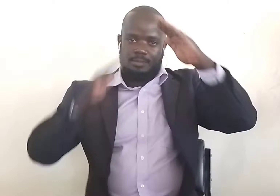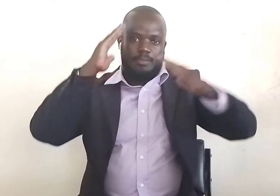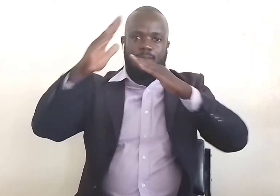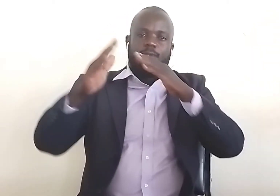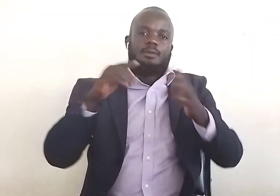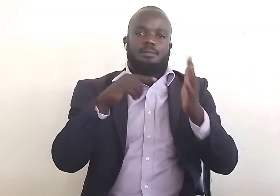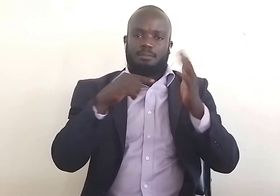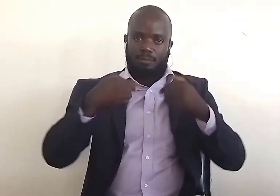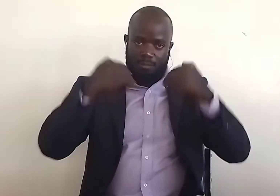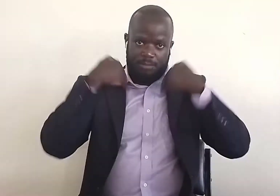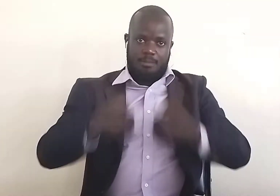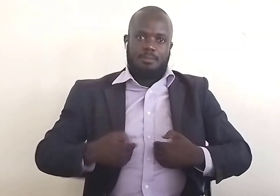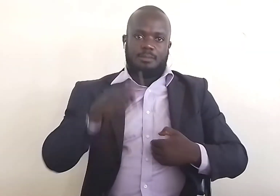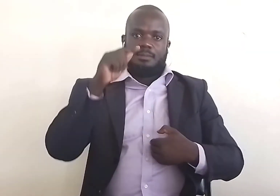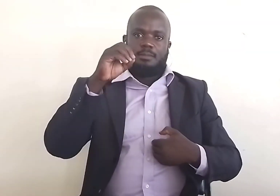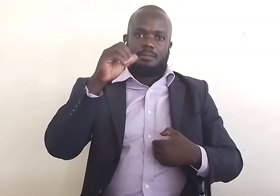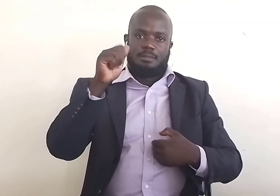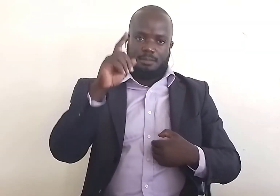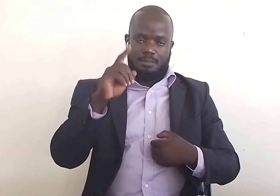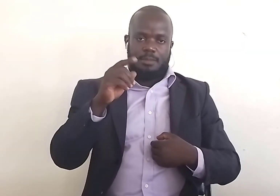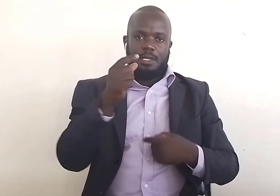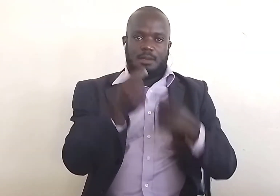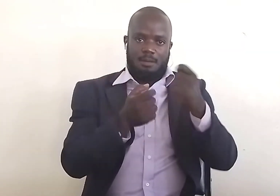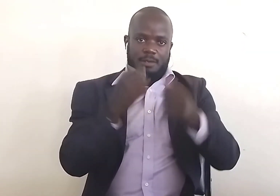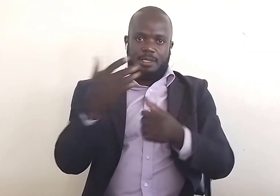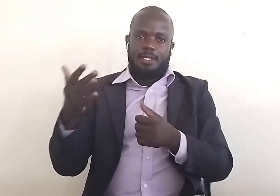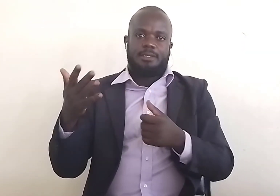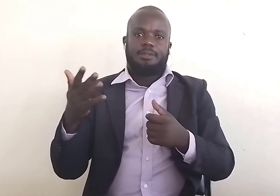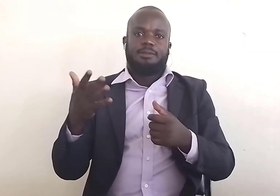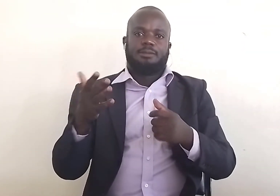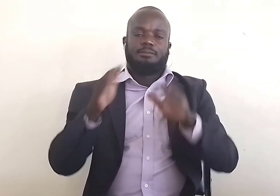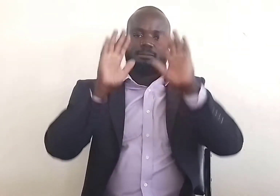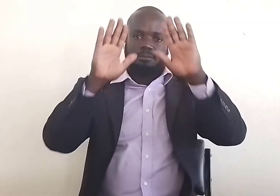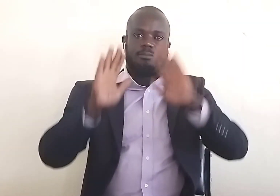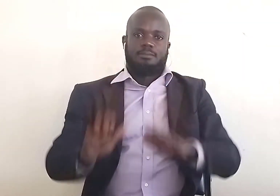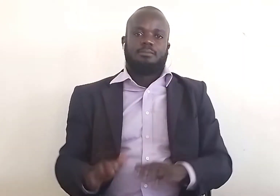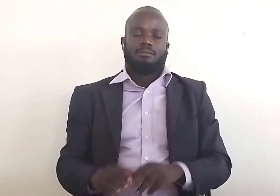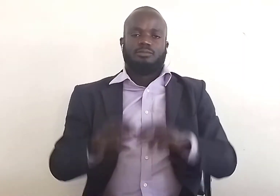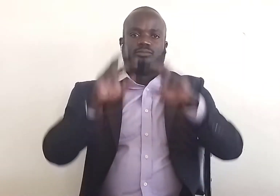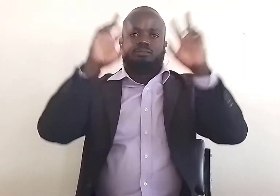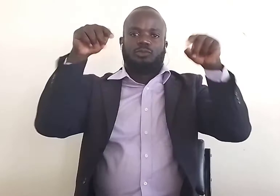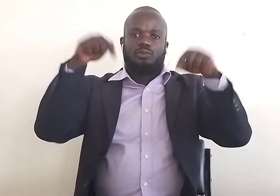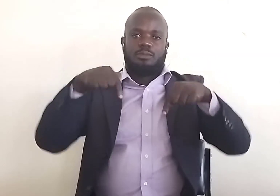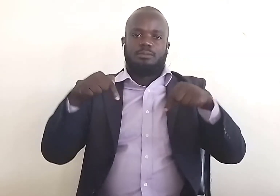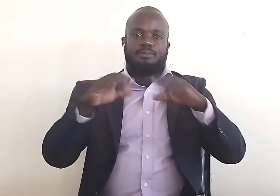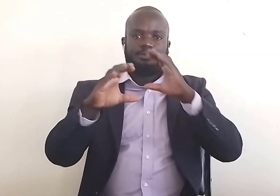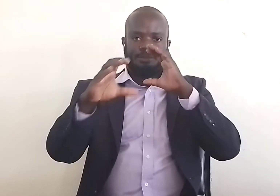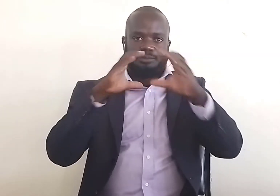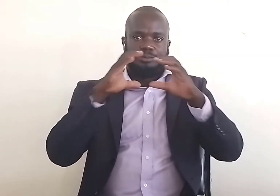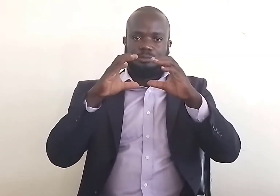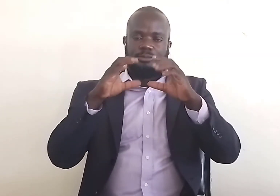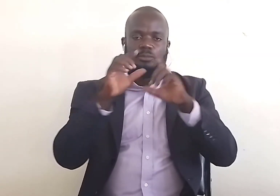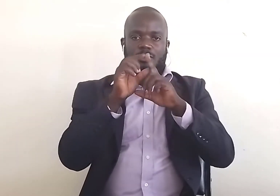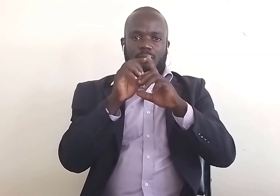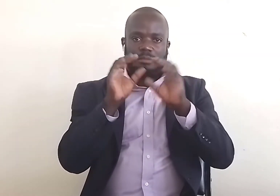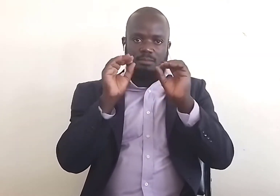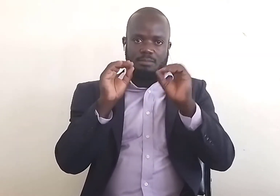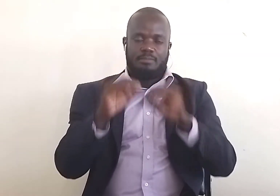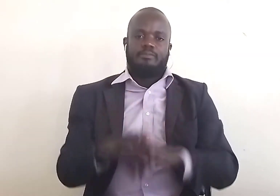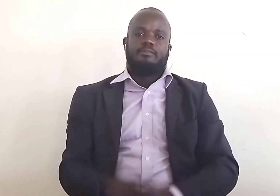Hi everybody, this is Todd Smith with Little Things Matter. The title of today's lesson is Communication Without Words. You have